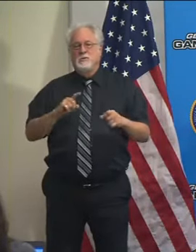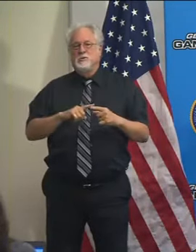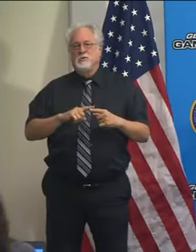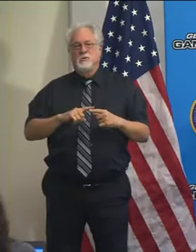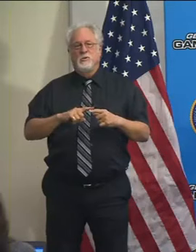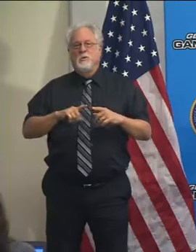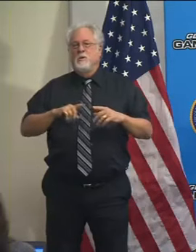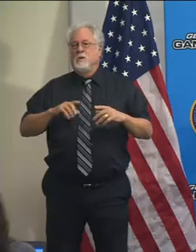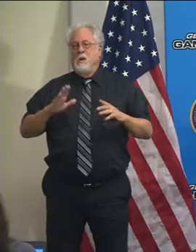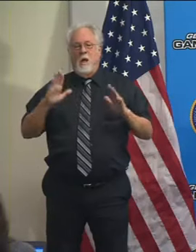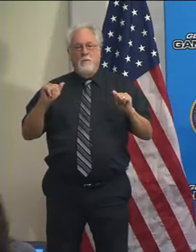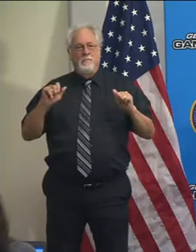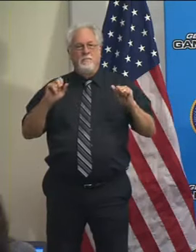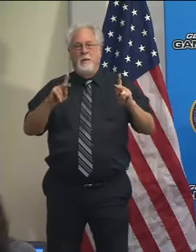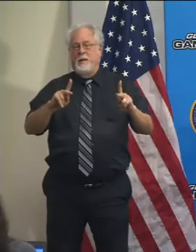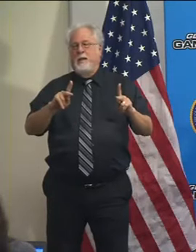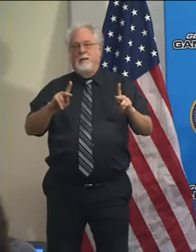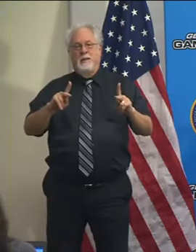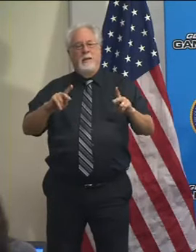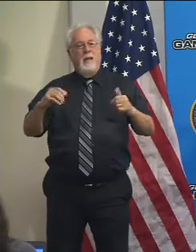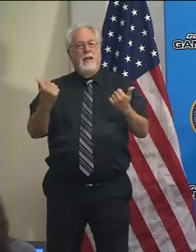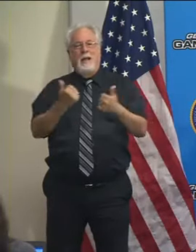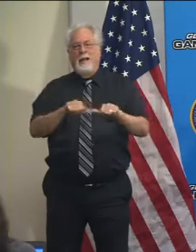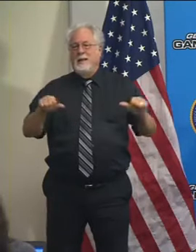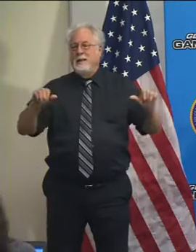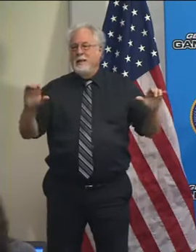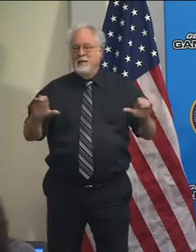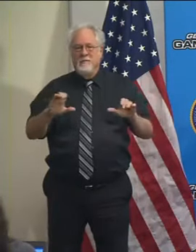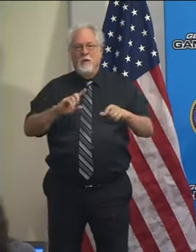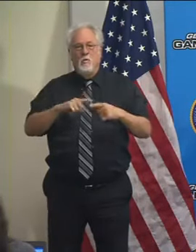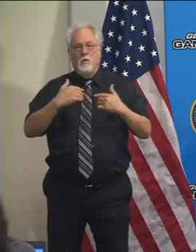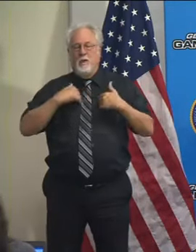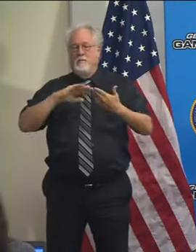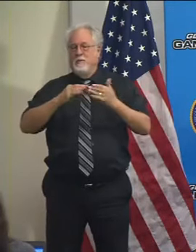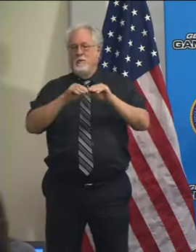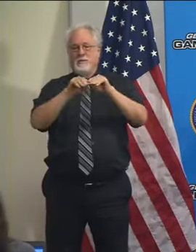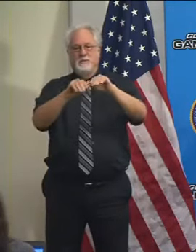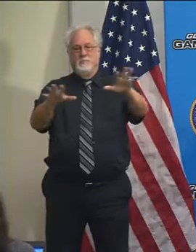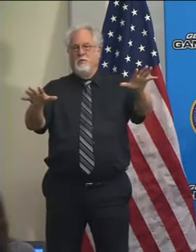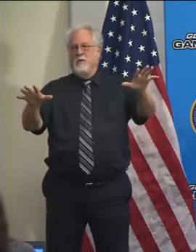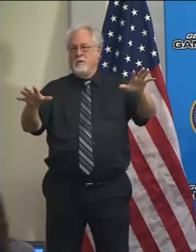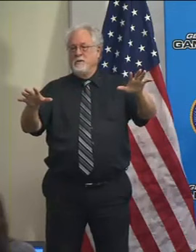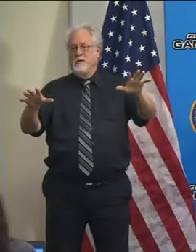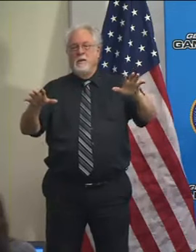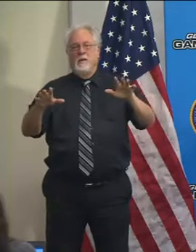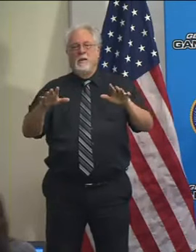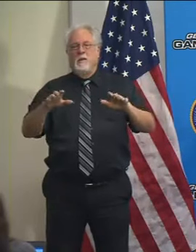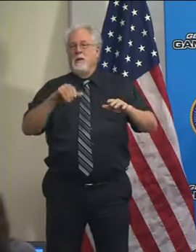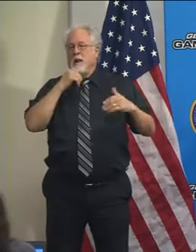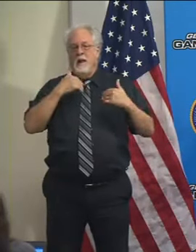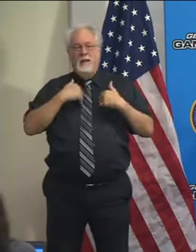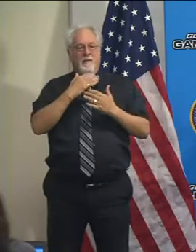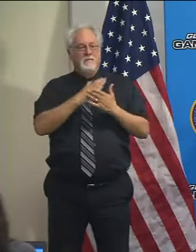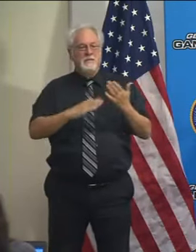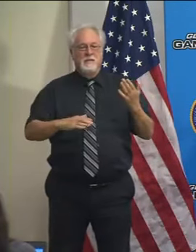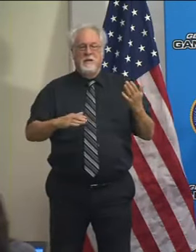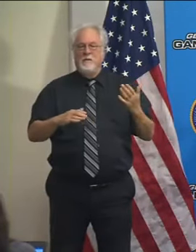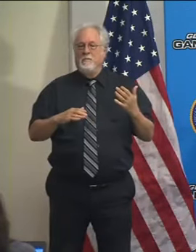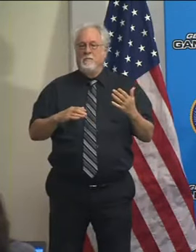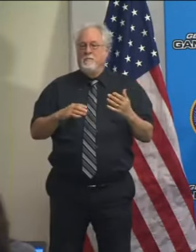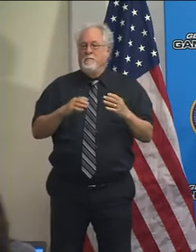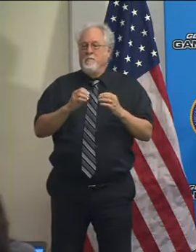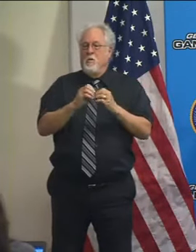resume any activity and when you have community spread of COVID the way we do and not have some additional transmission